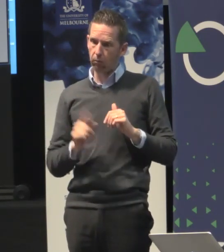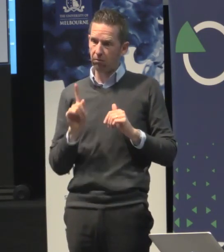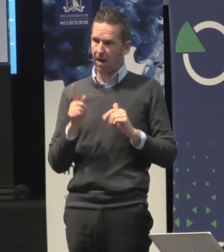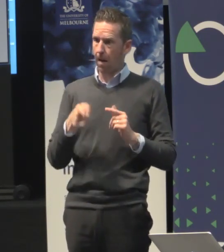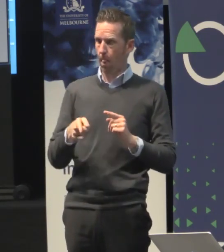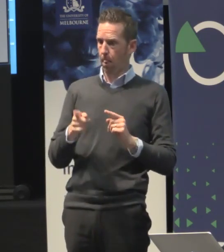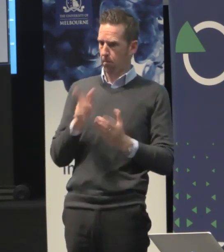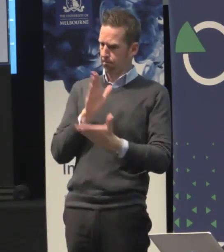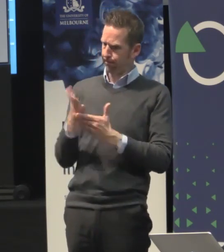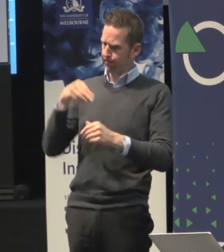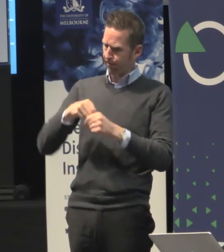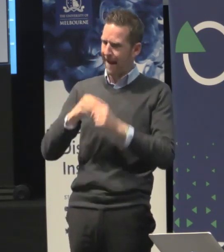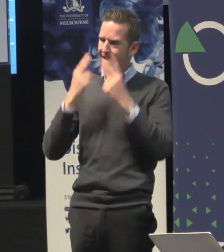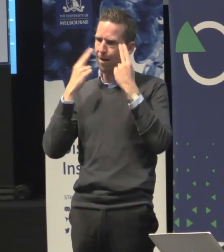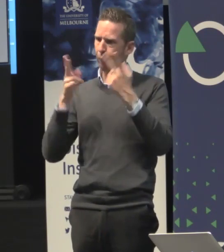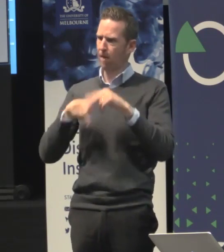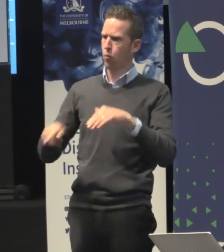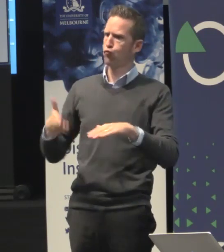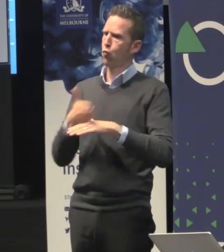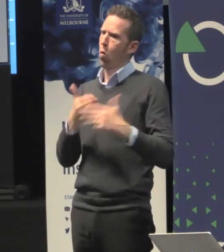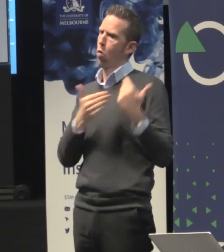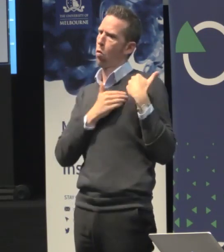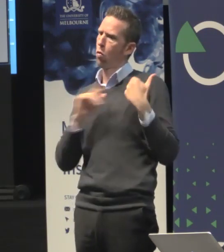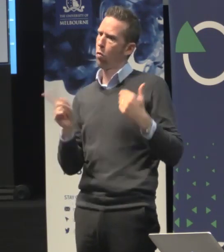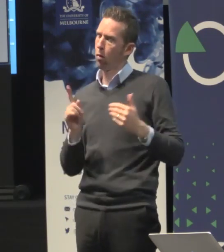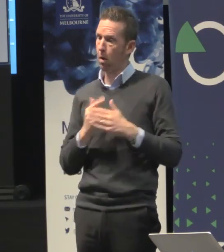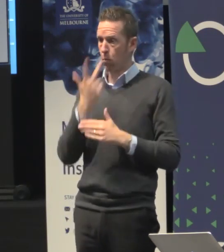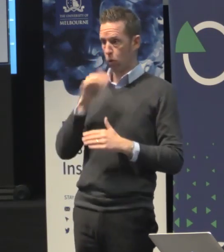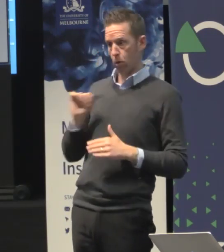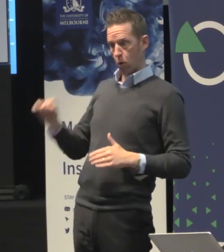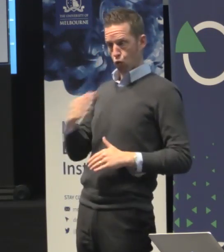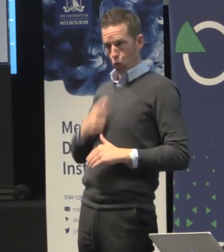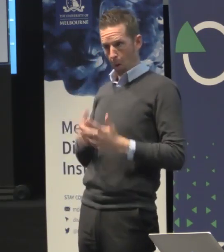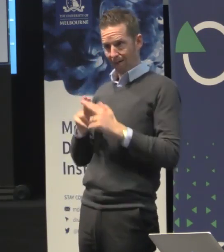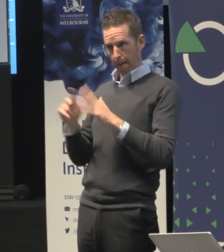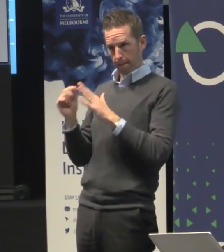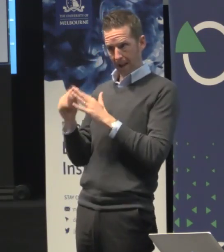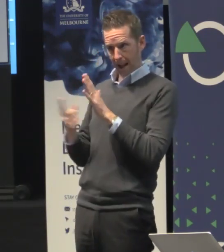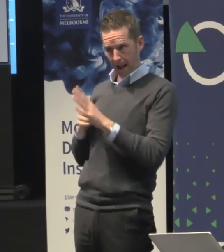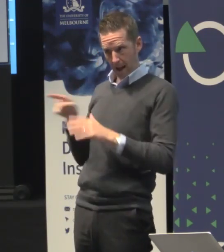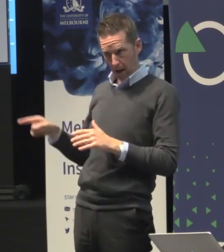of the role. If the majority of PAs were men,